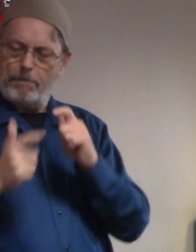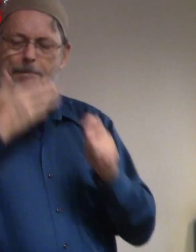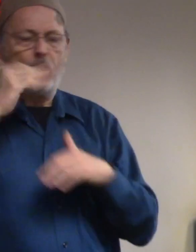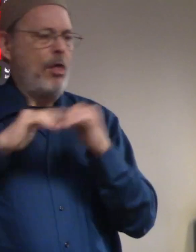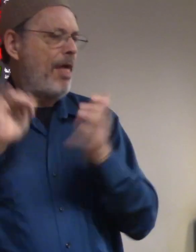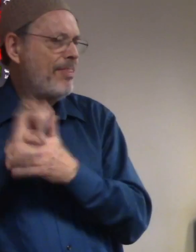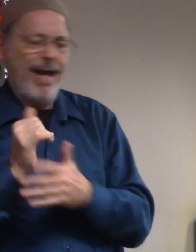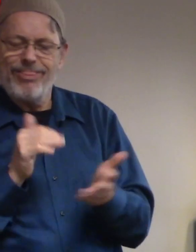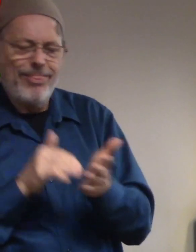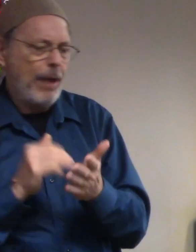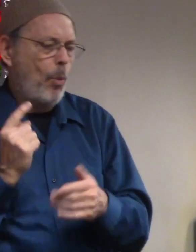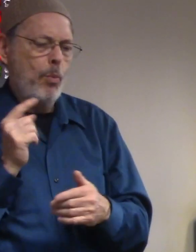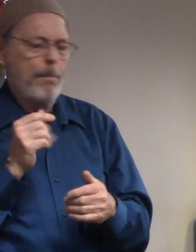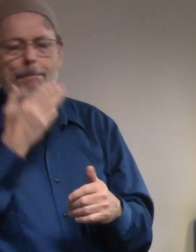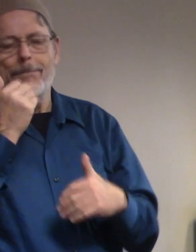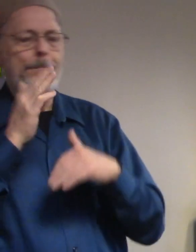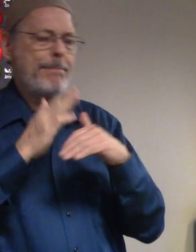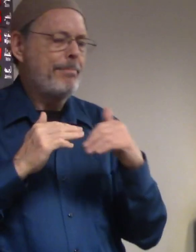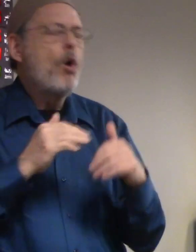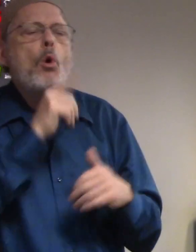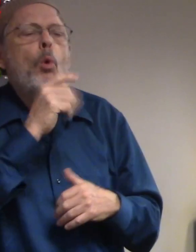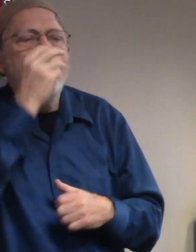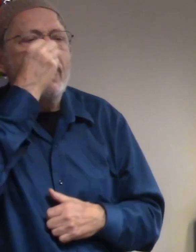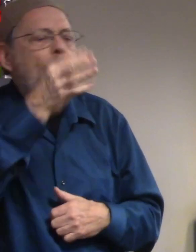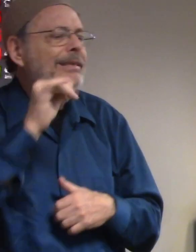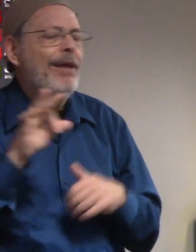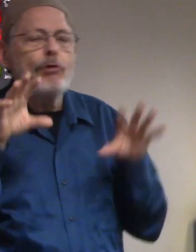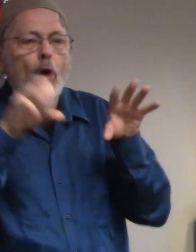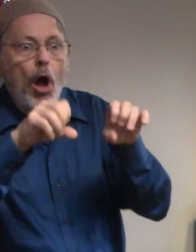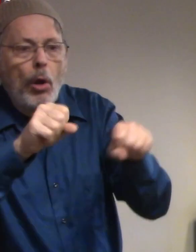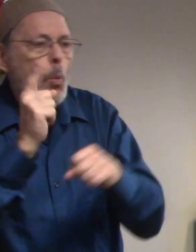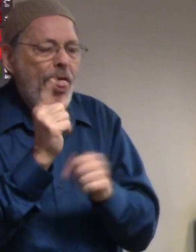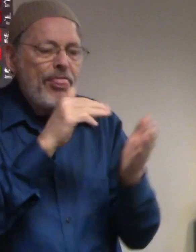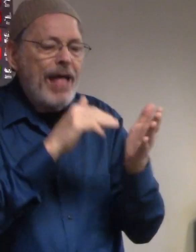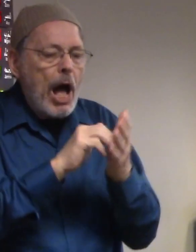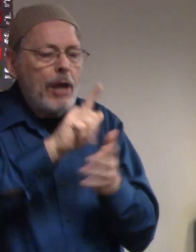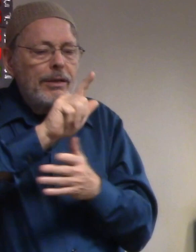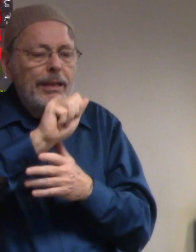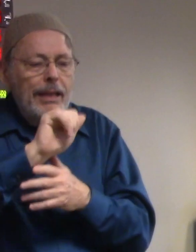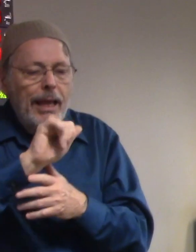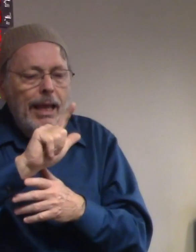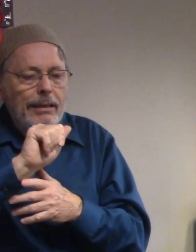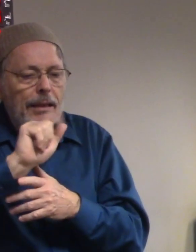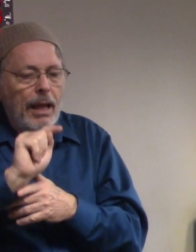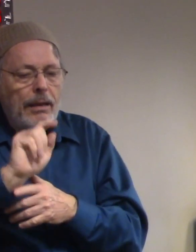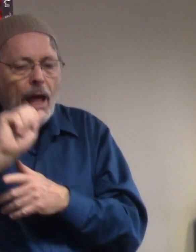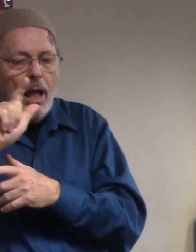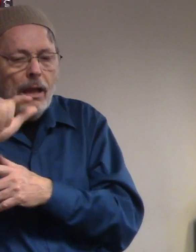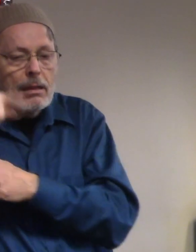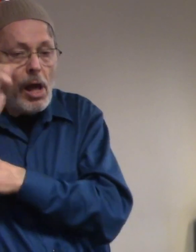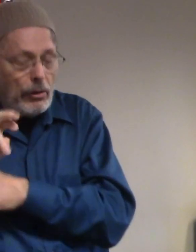than 1,000 months this month. Who cares if you caught 1,000 Laylatul Qadrs when Allah subhanahu wa ta'ala says,